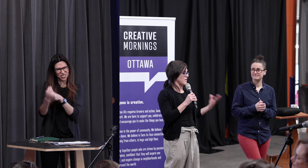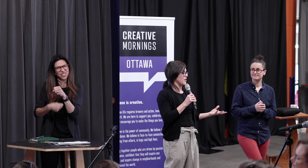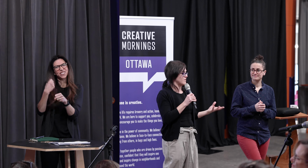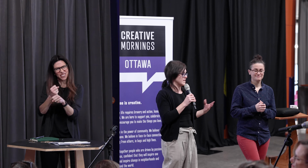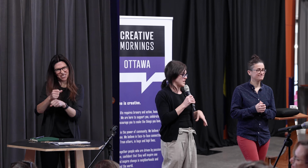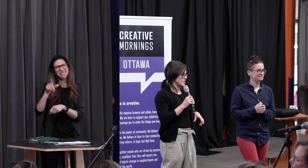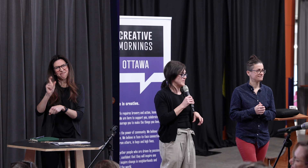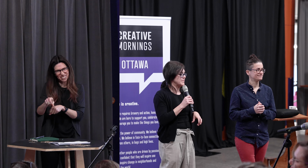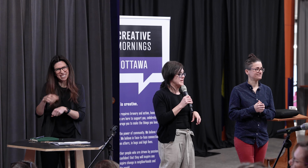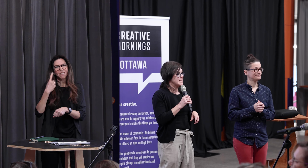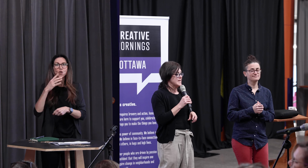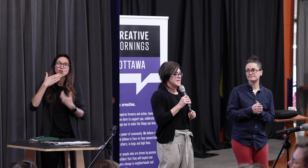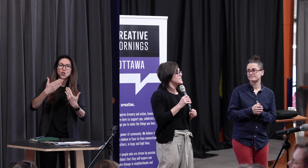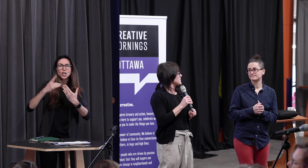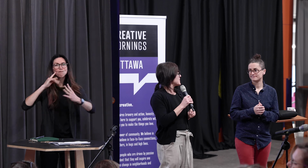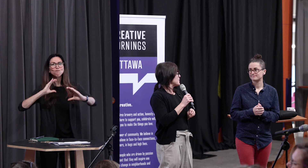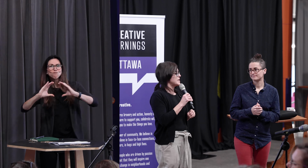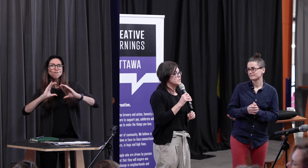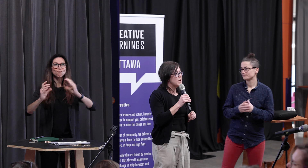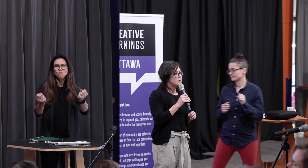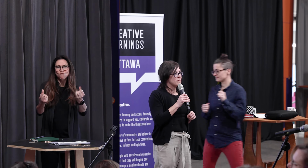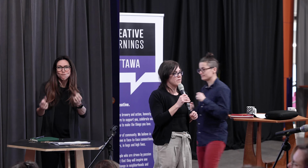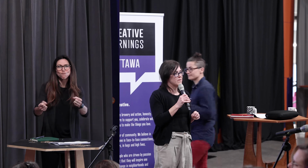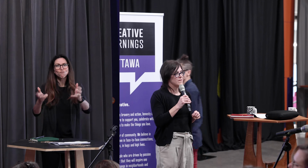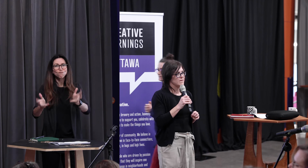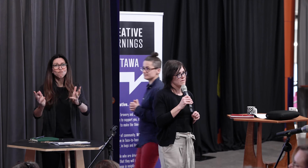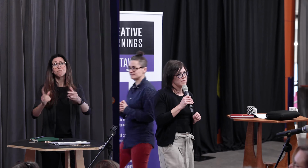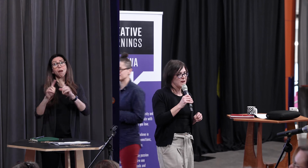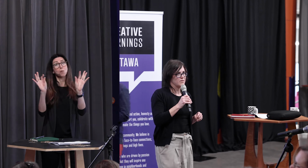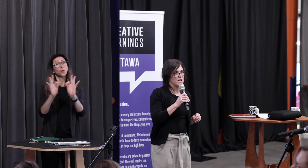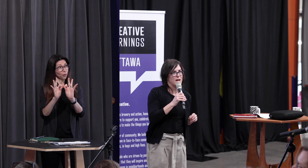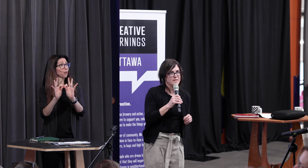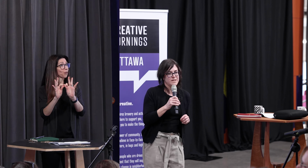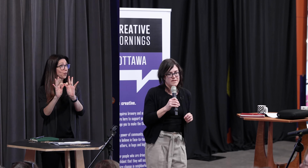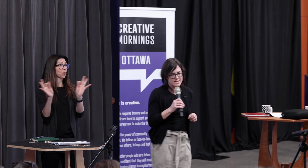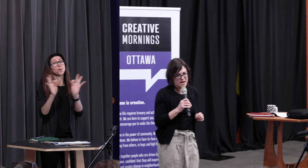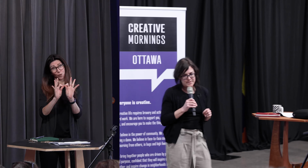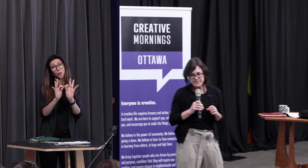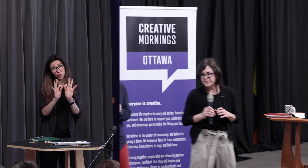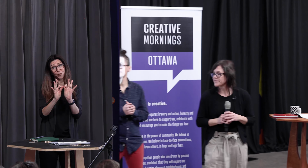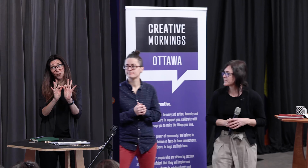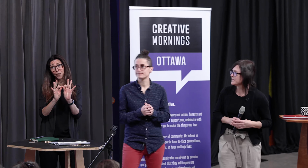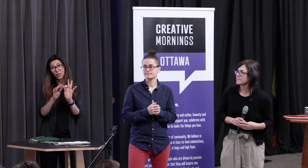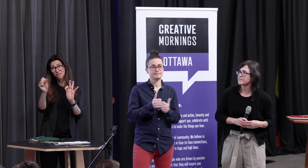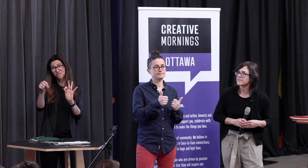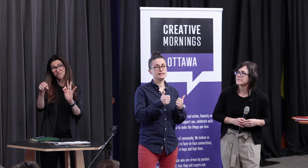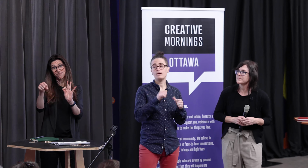be able to carry a conversation. But it's well worth the effort and the time.